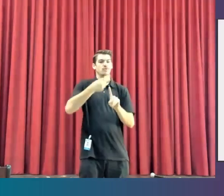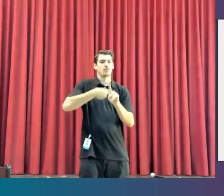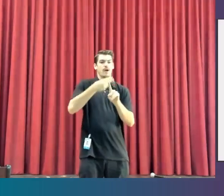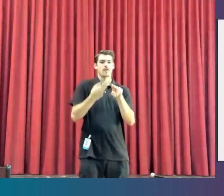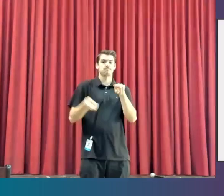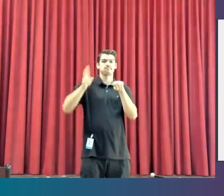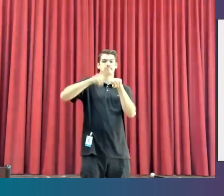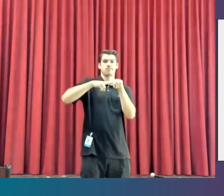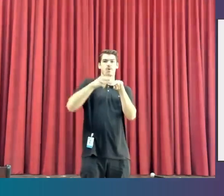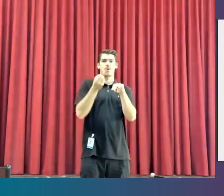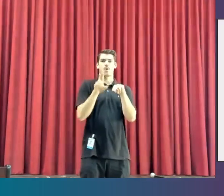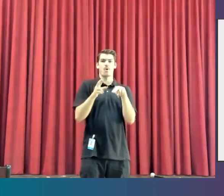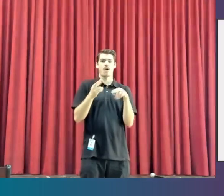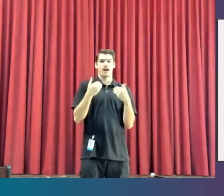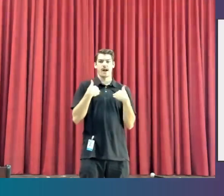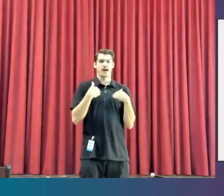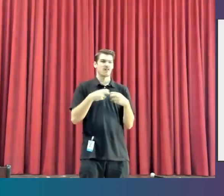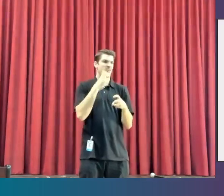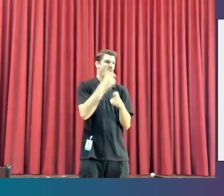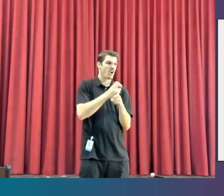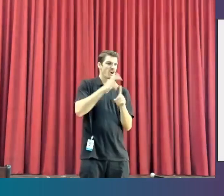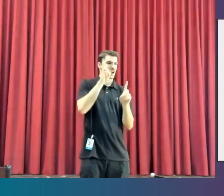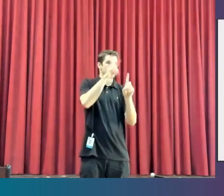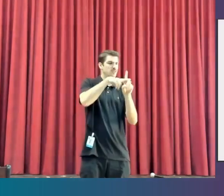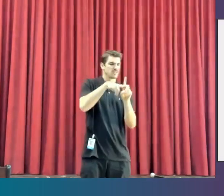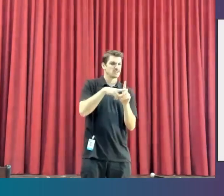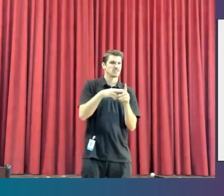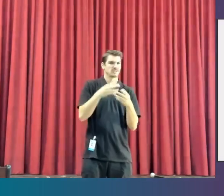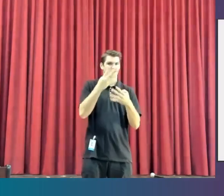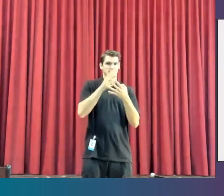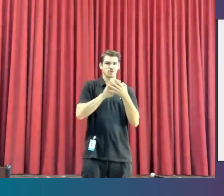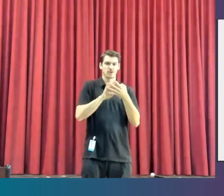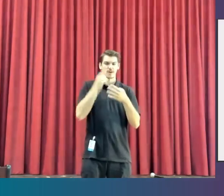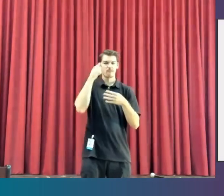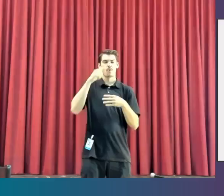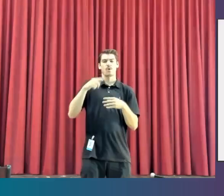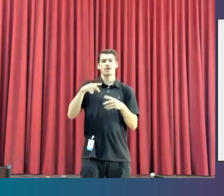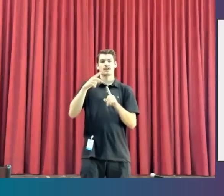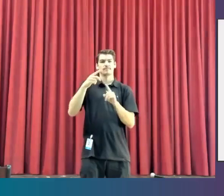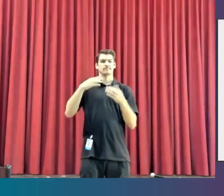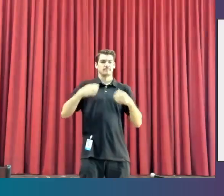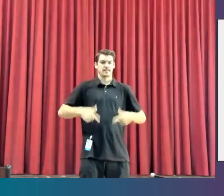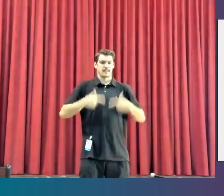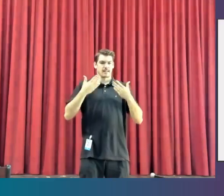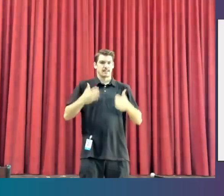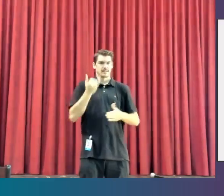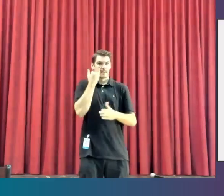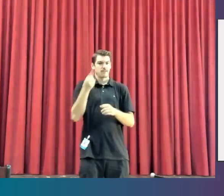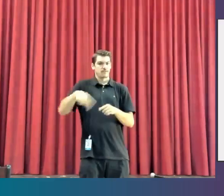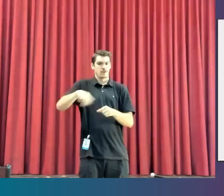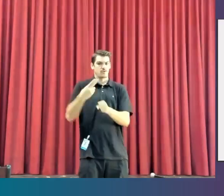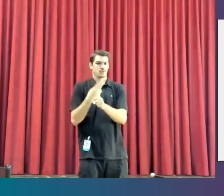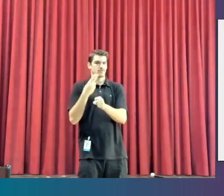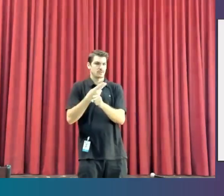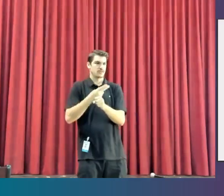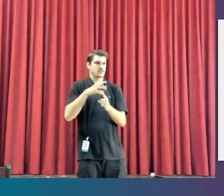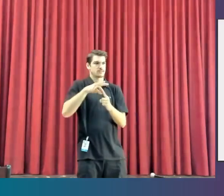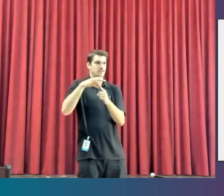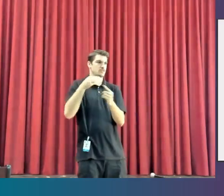rent or has a tougher application screening process for tenants who are using certain forms of income.